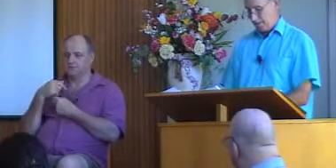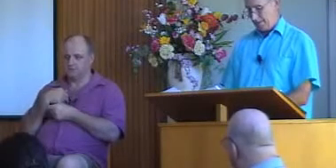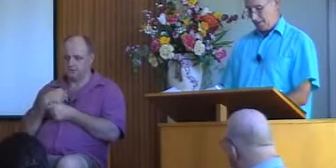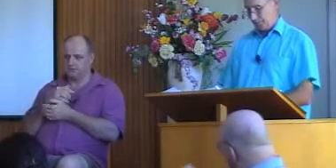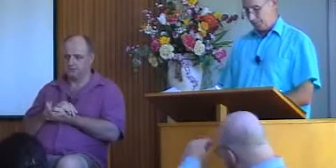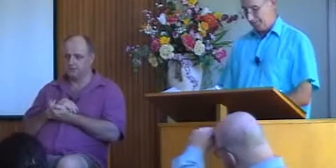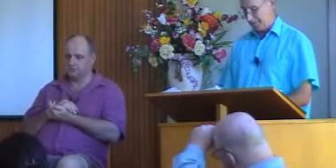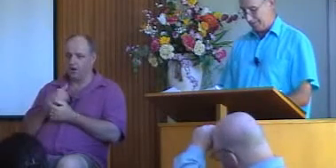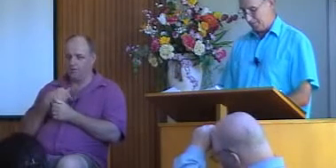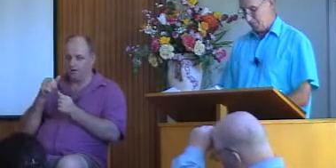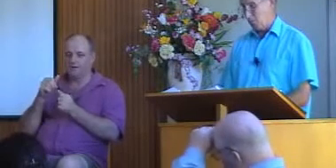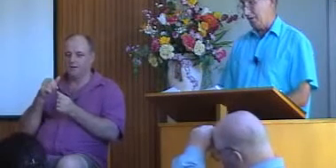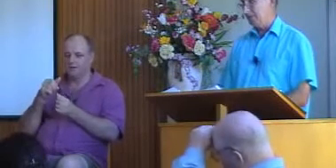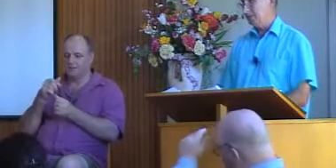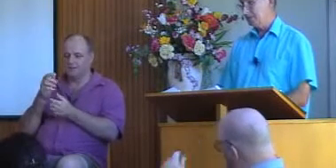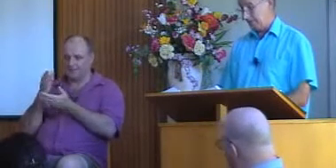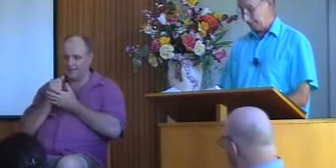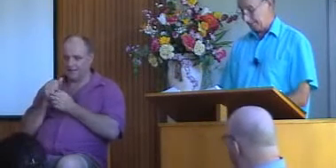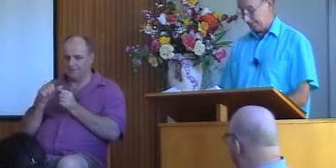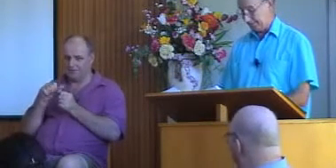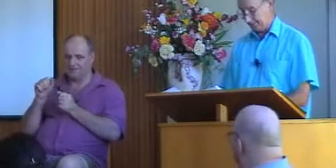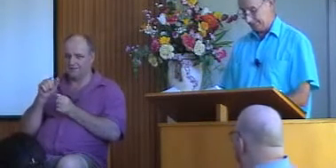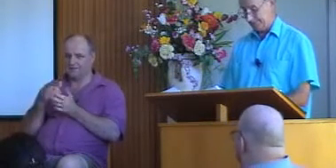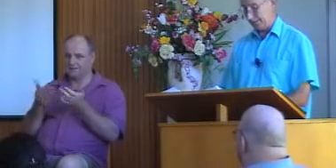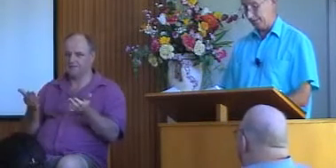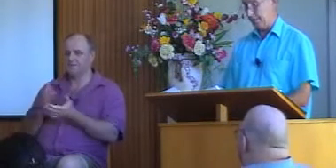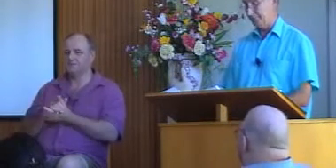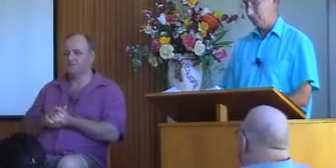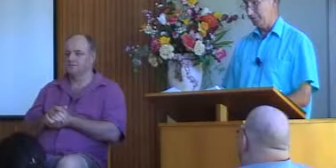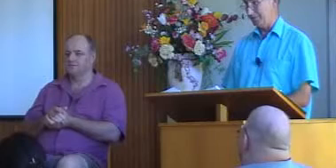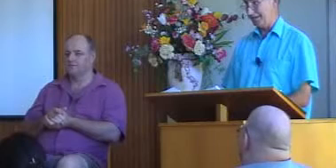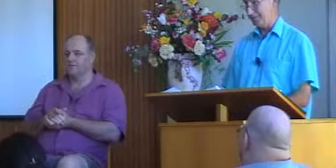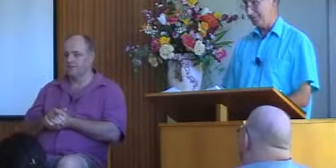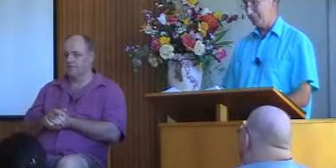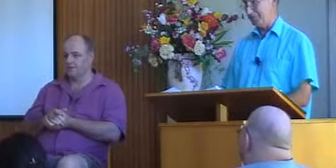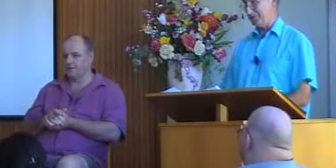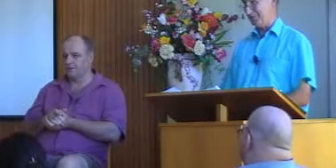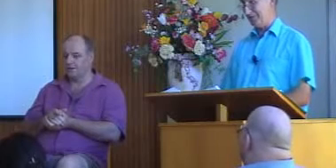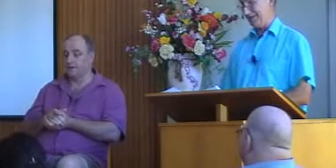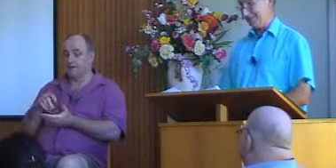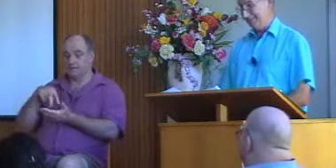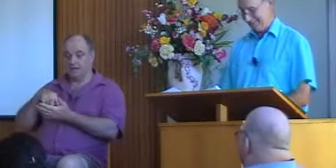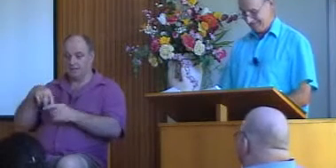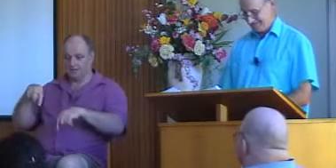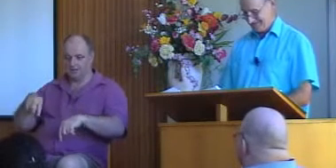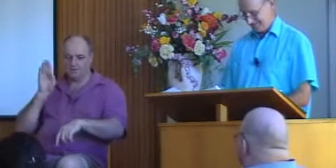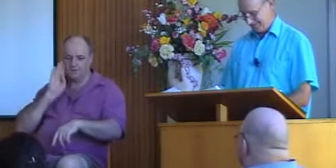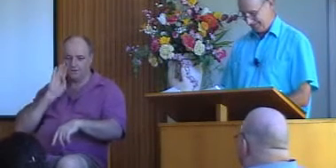So I know myself that I've come a long way. Standing here before you today is confirmation of that.